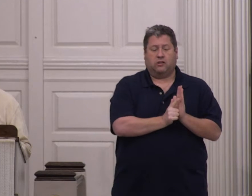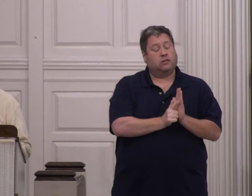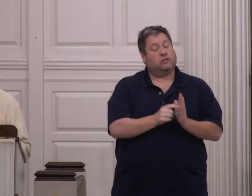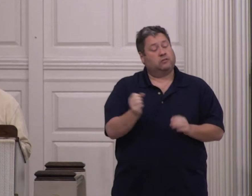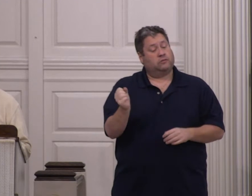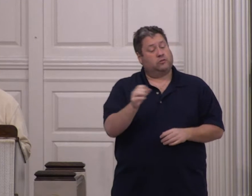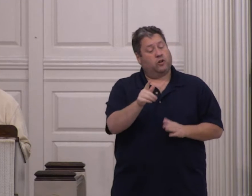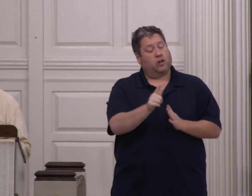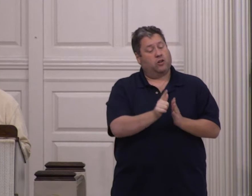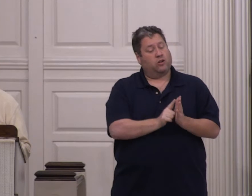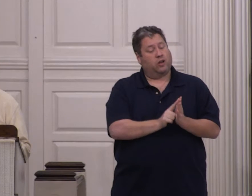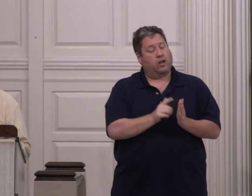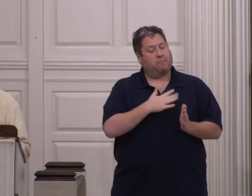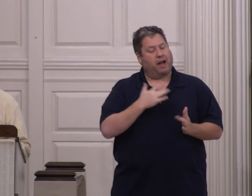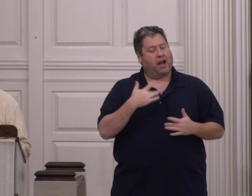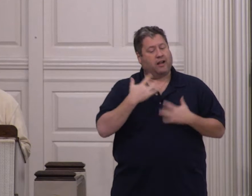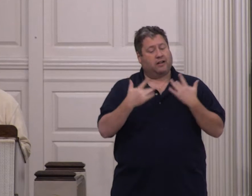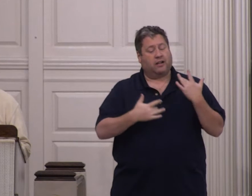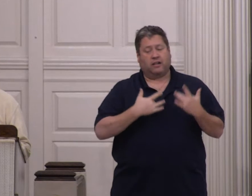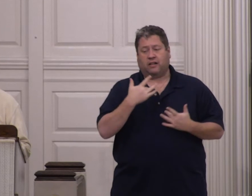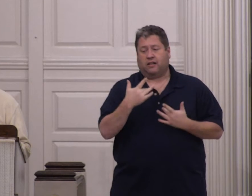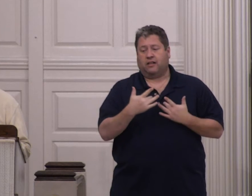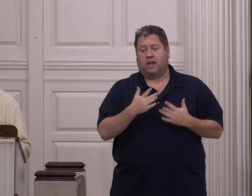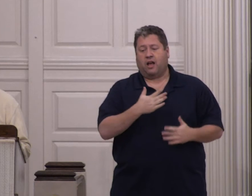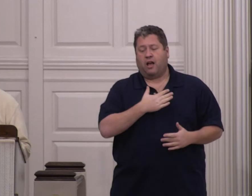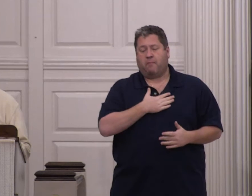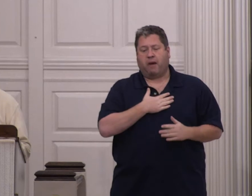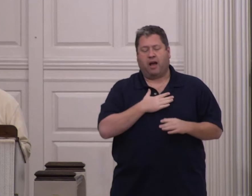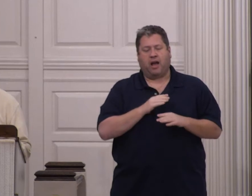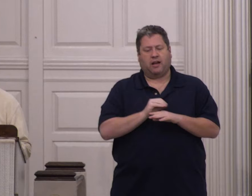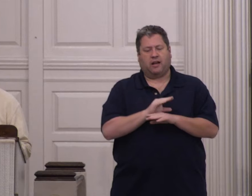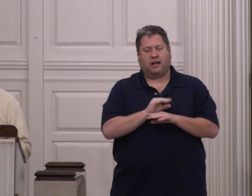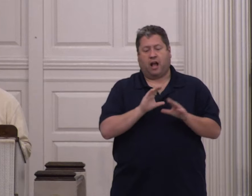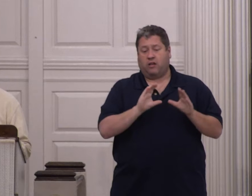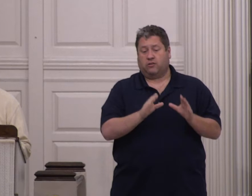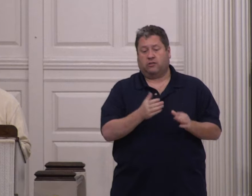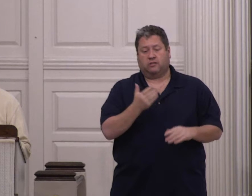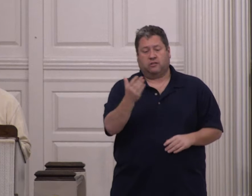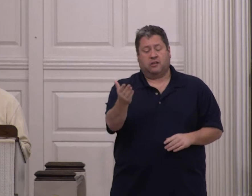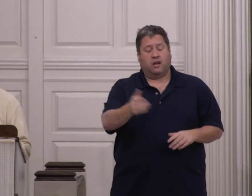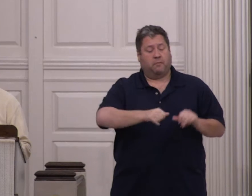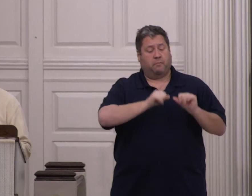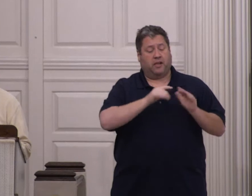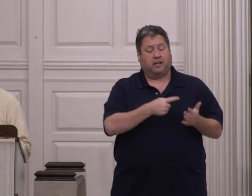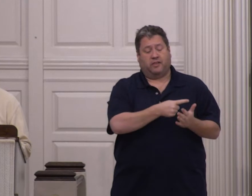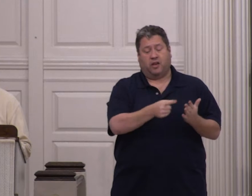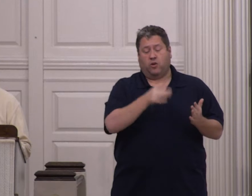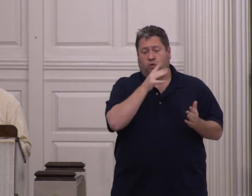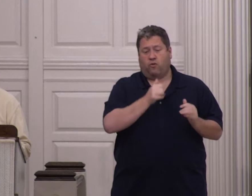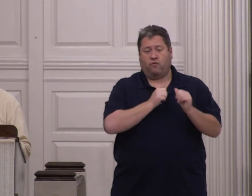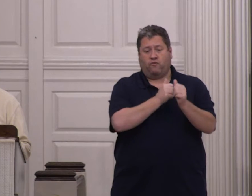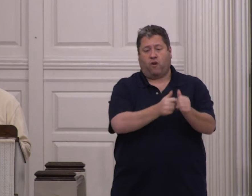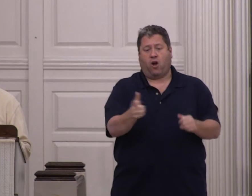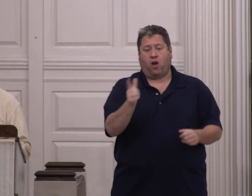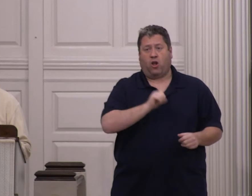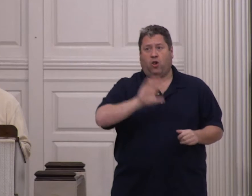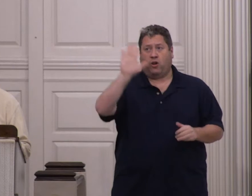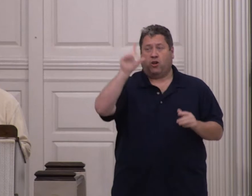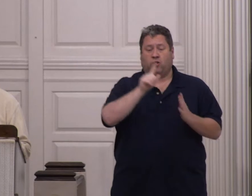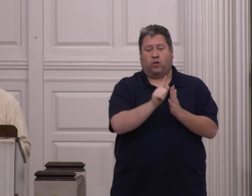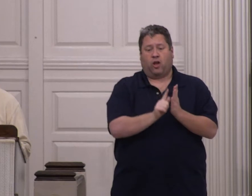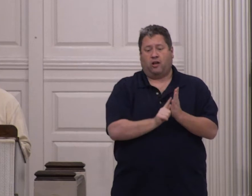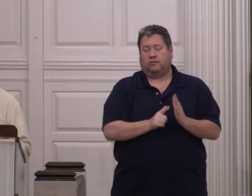your decrees are my delight. They are my counselors. Blessed are they who follow the law of the